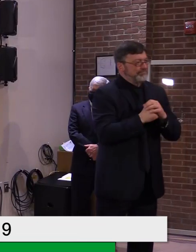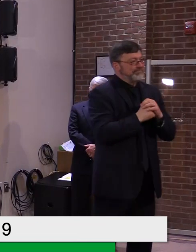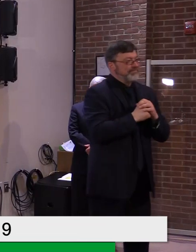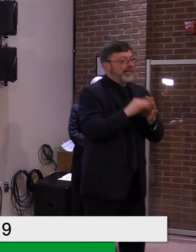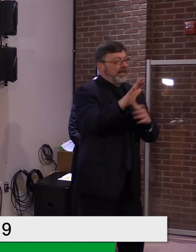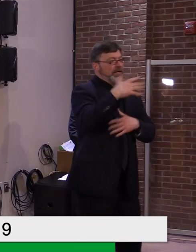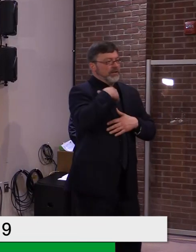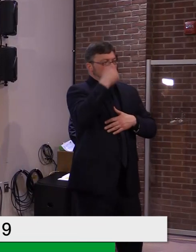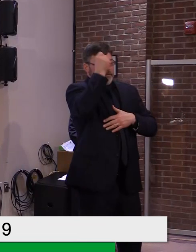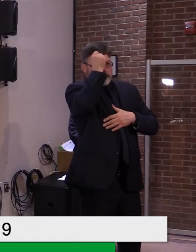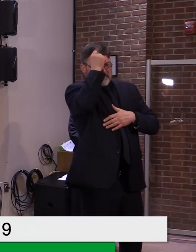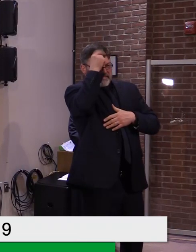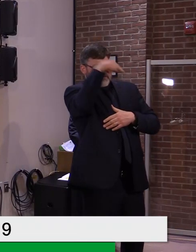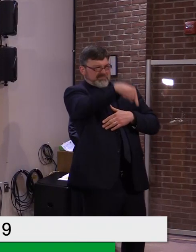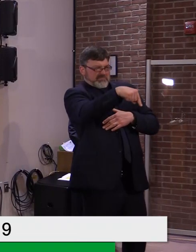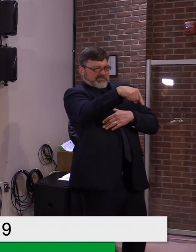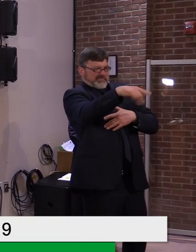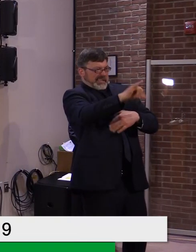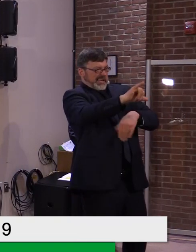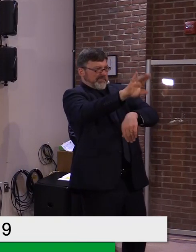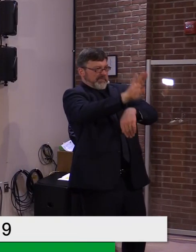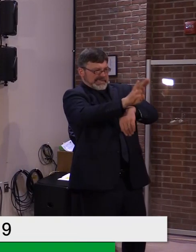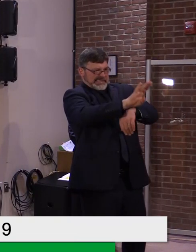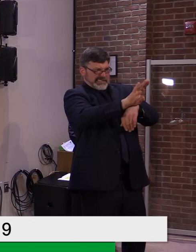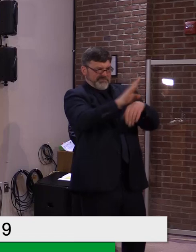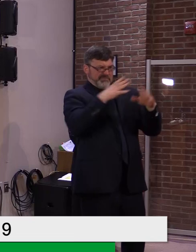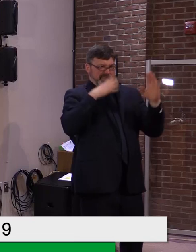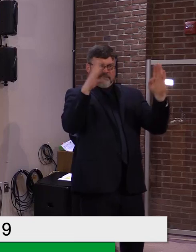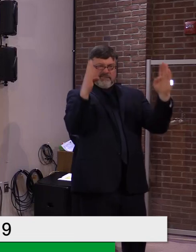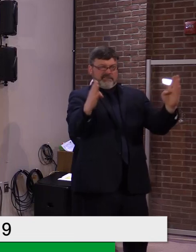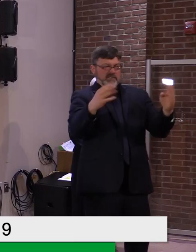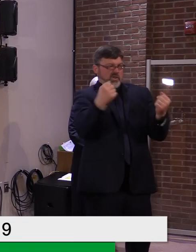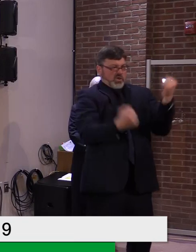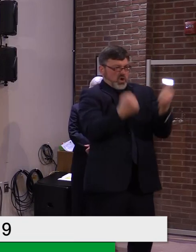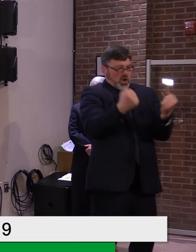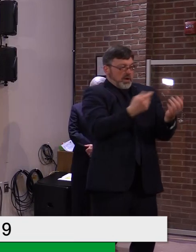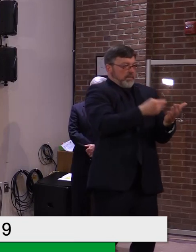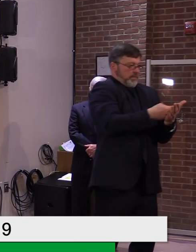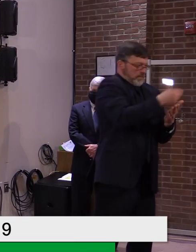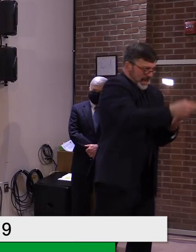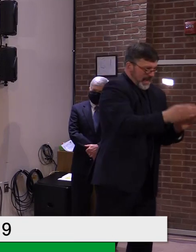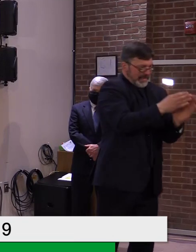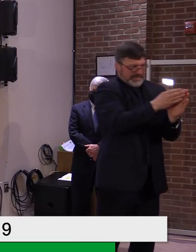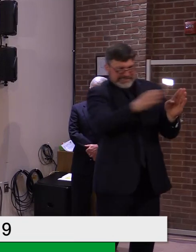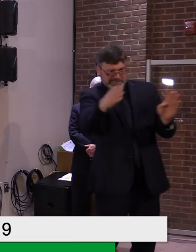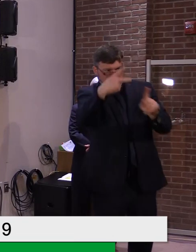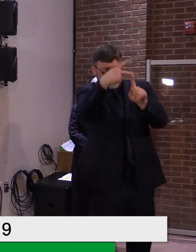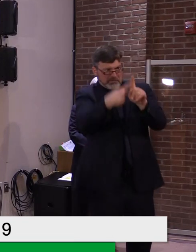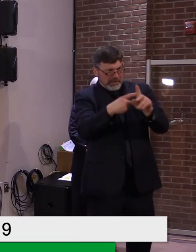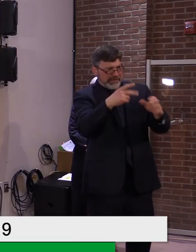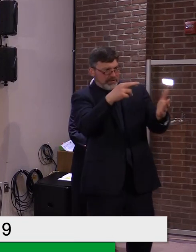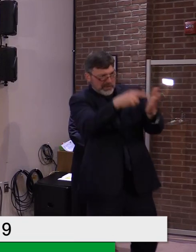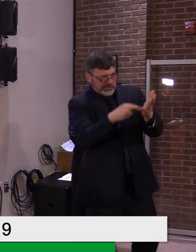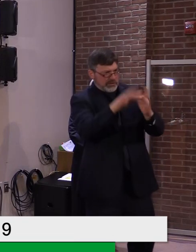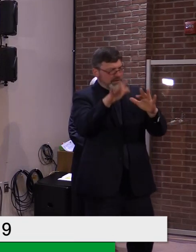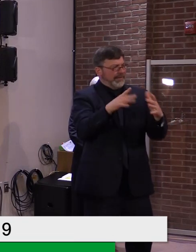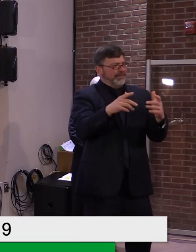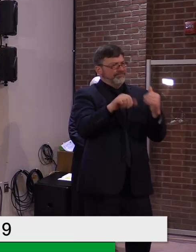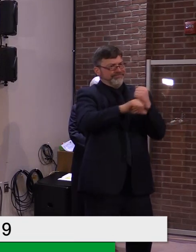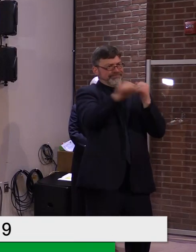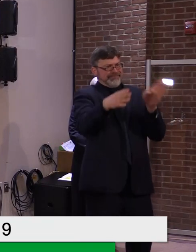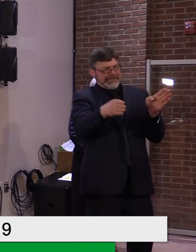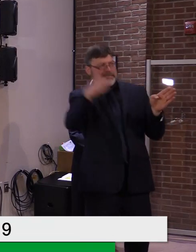sell against your future tax obligations. So I'll do this. We'll take it back and see if there's been